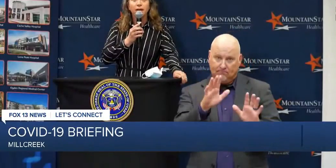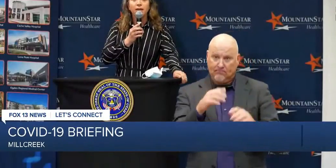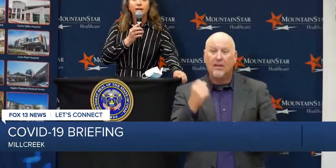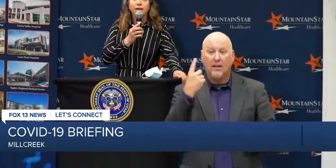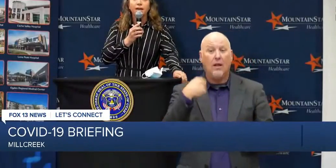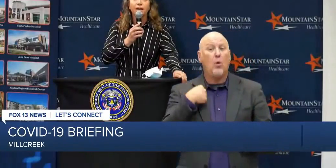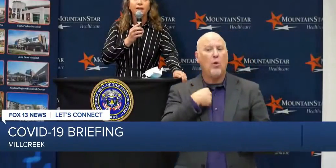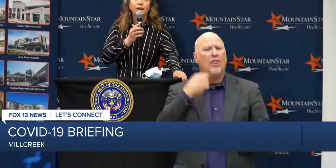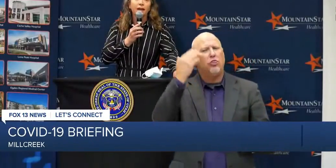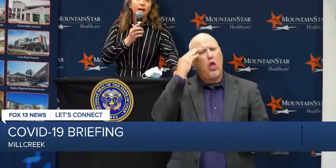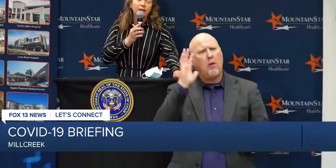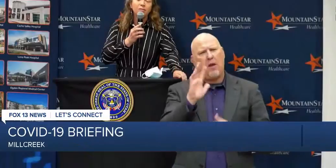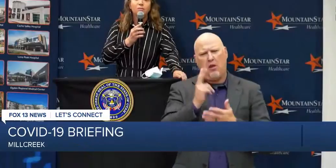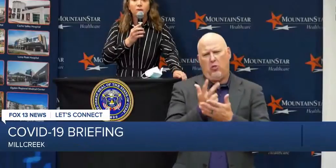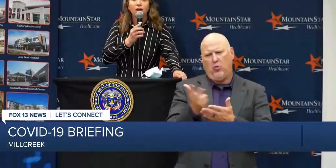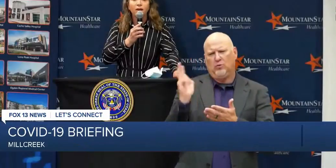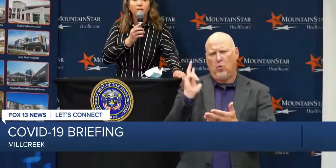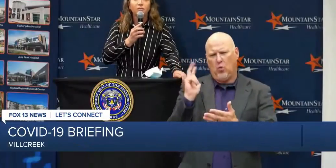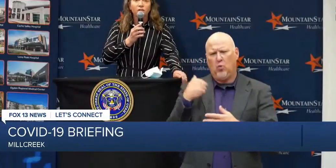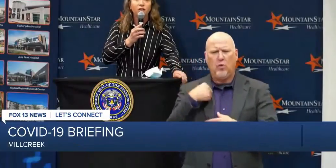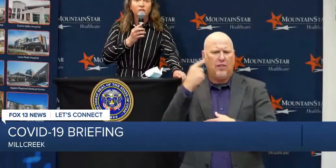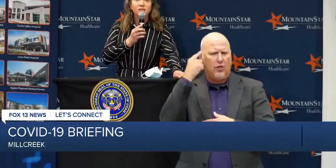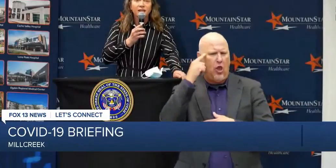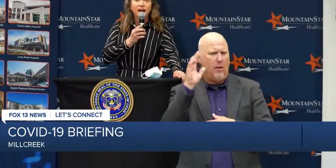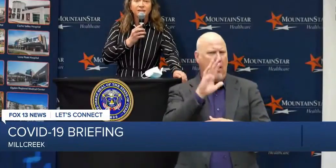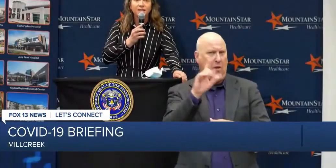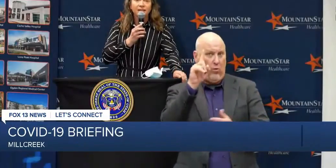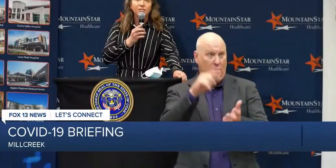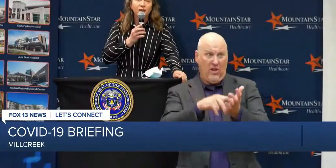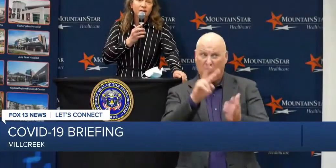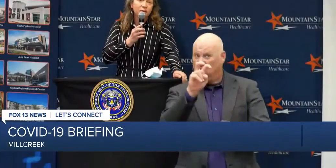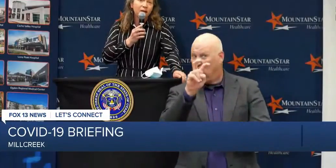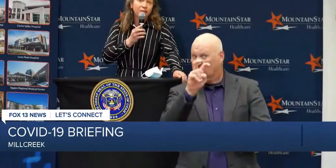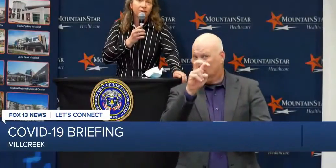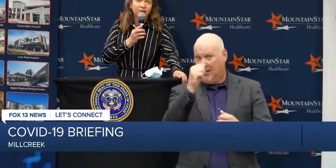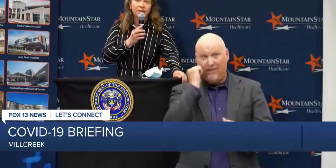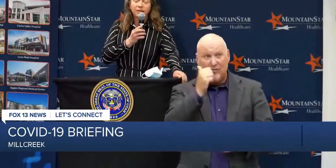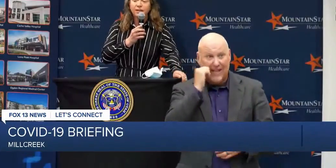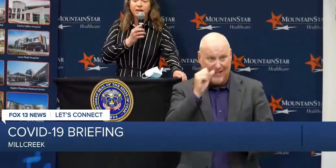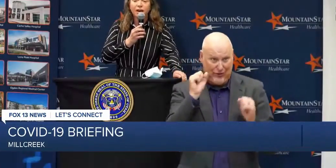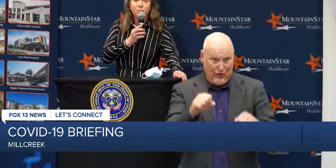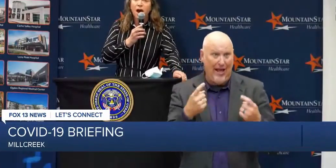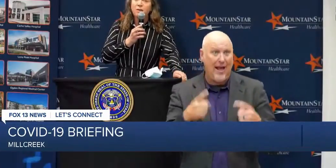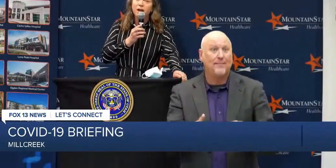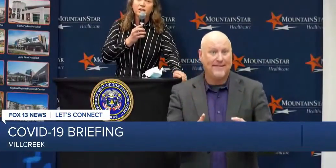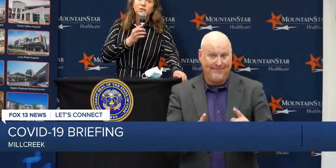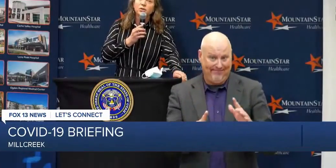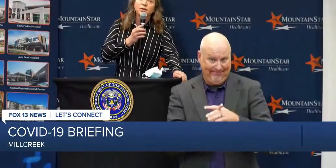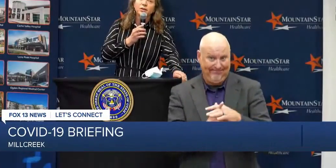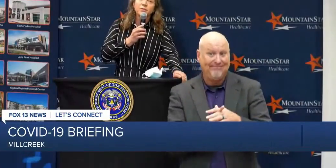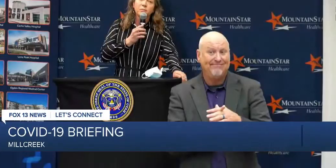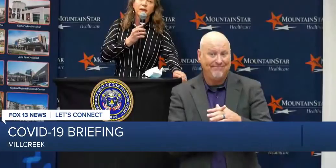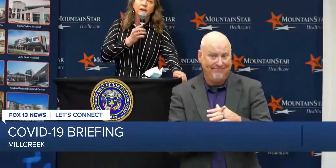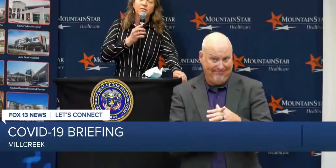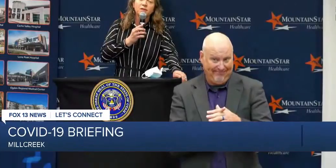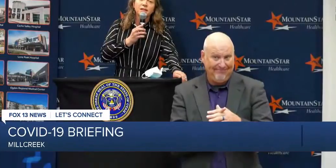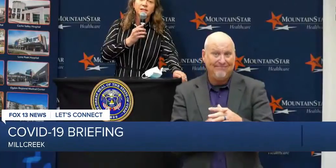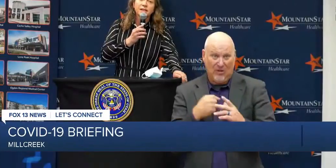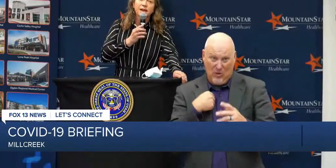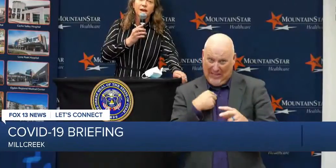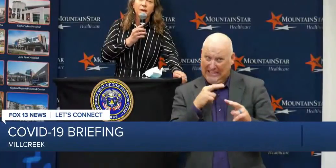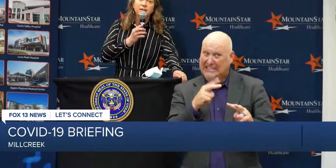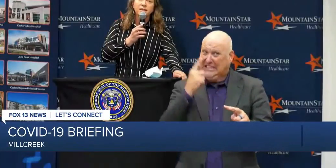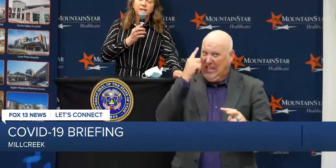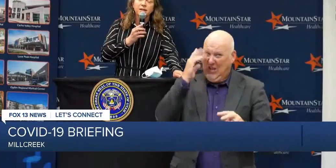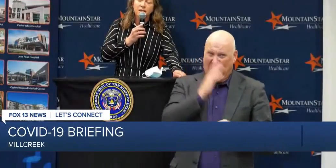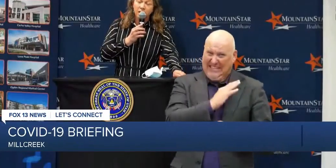per day, and we got very close to that. And in fact, we got there. I'm not certain the peak of